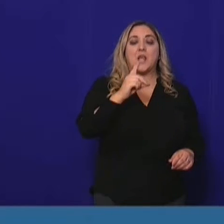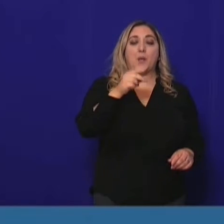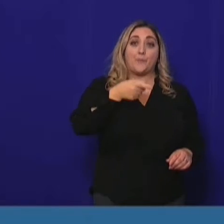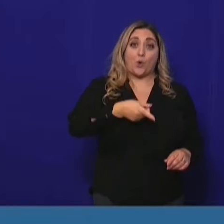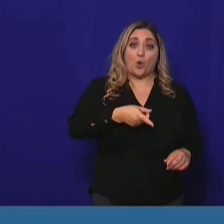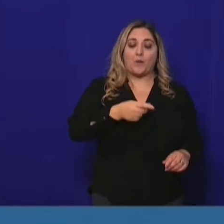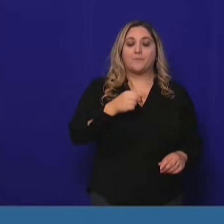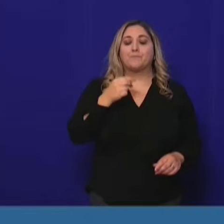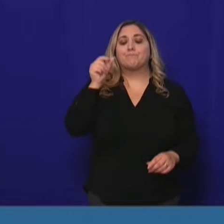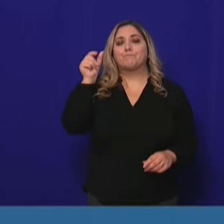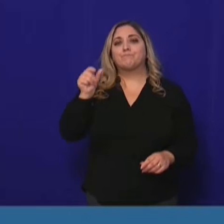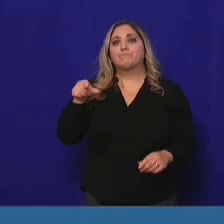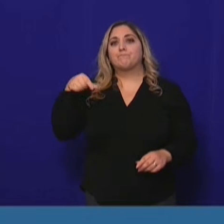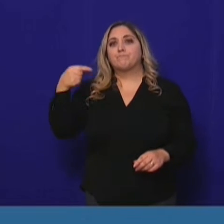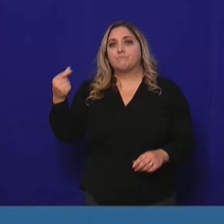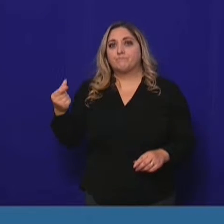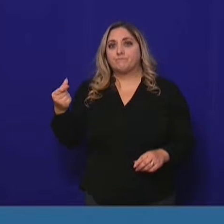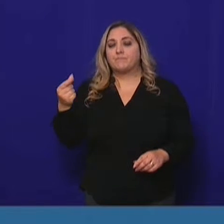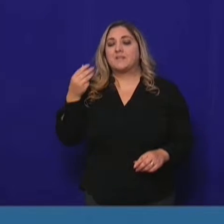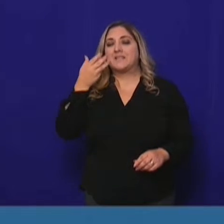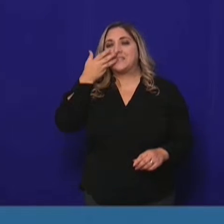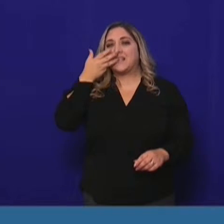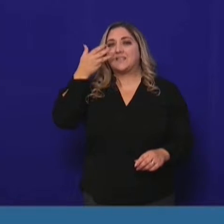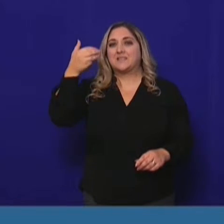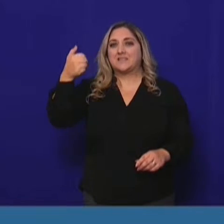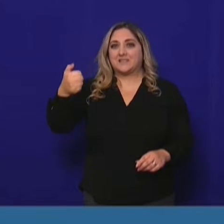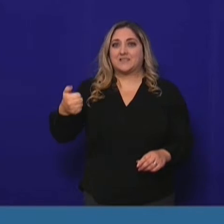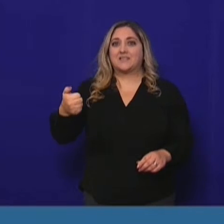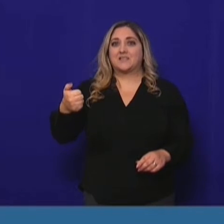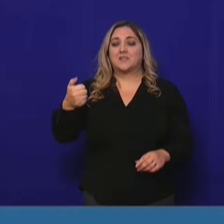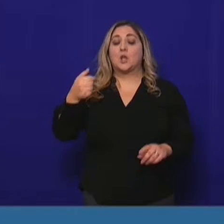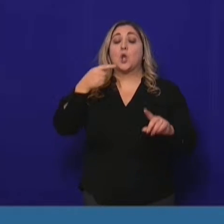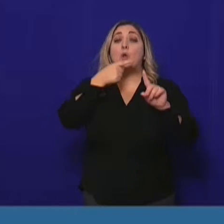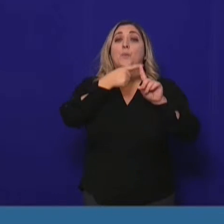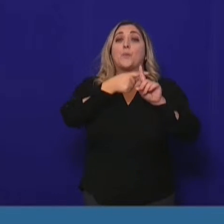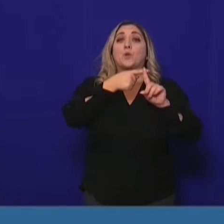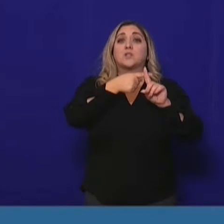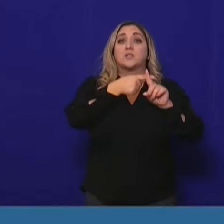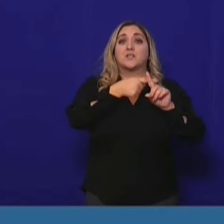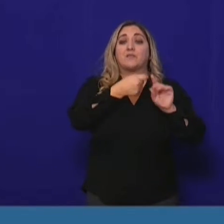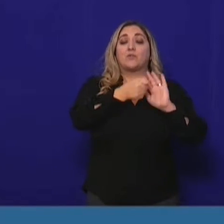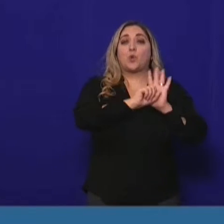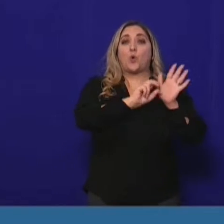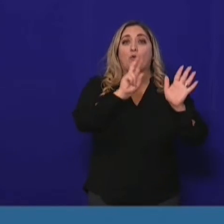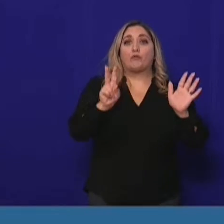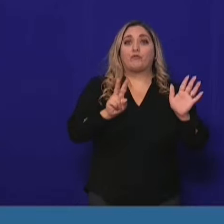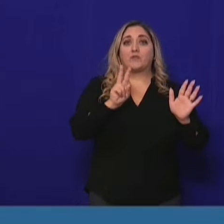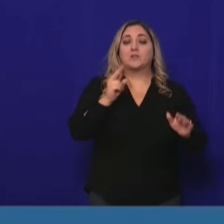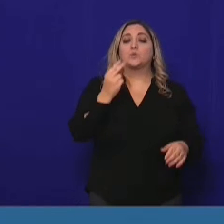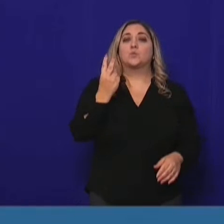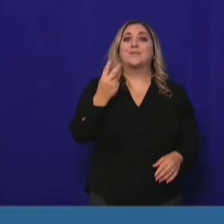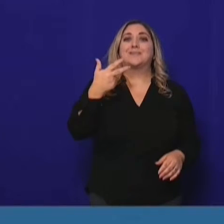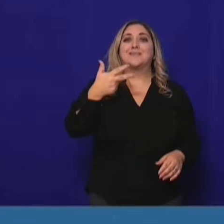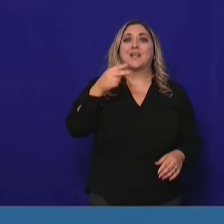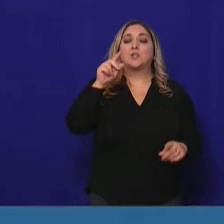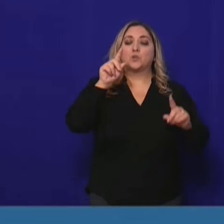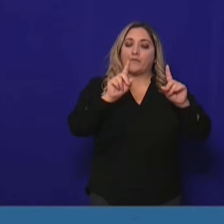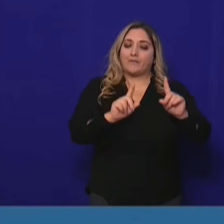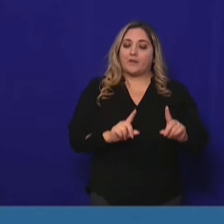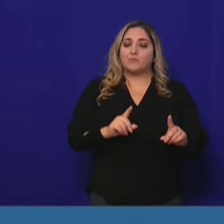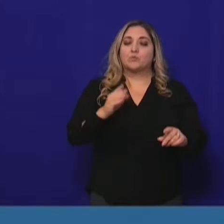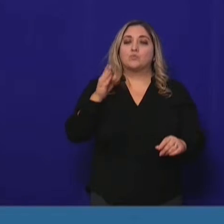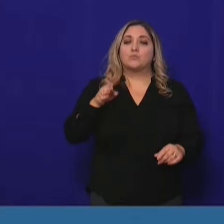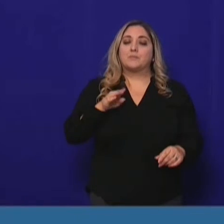anzjan ieħor ta' 96 sena li kien pożittiv għal COVID konfermat fit-28 ta' Novembru u